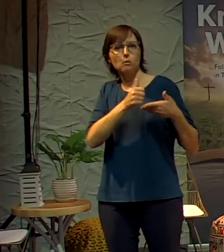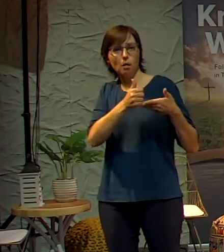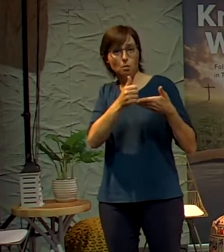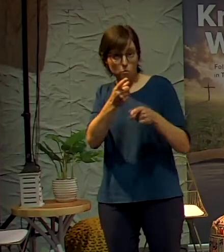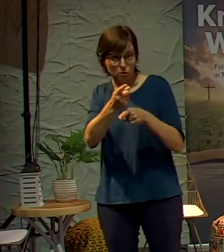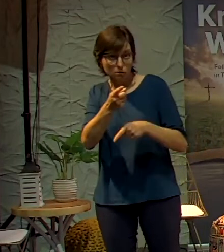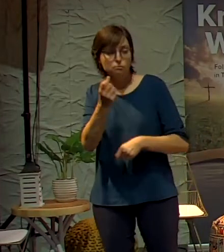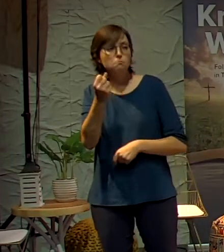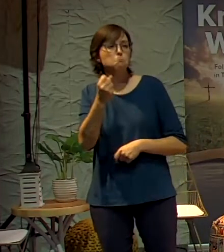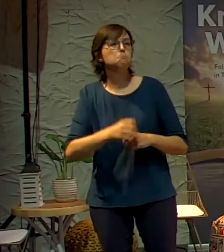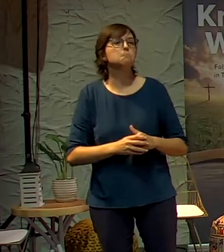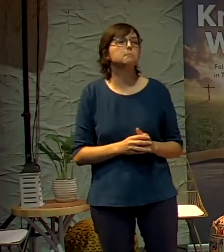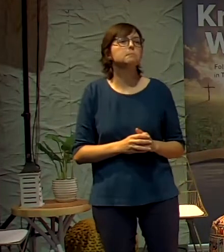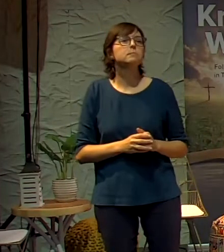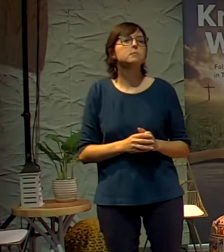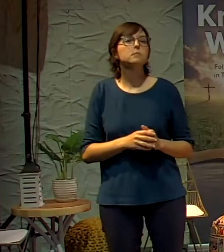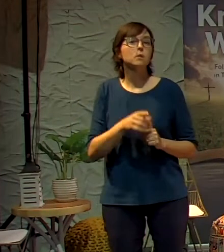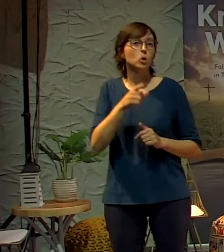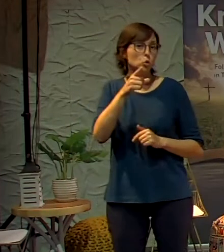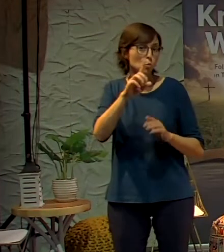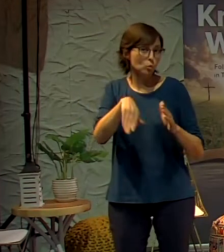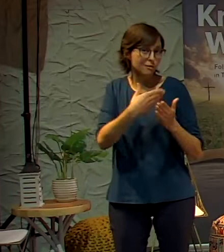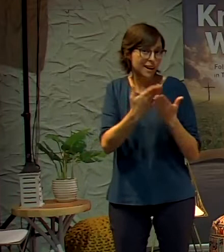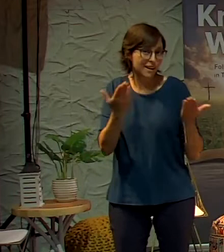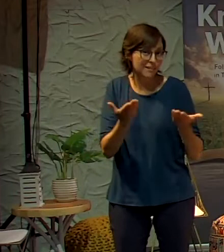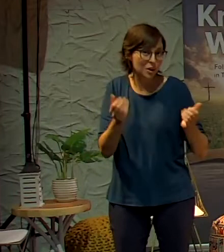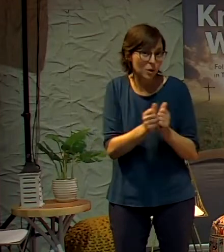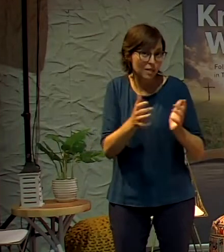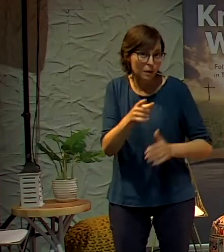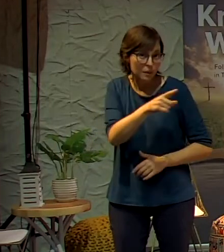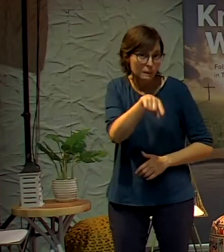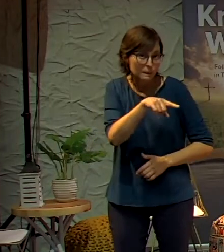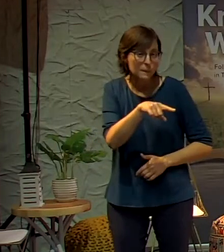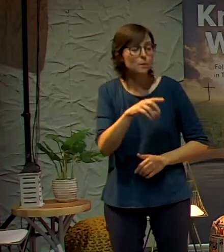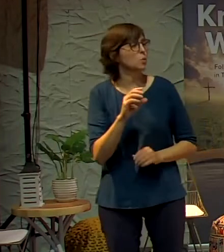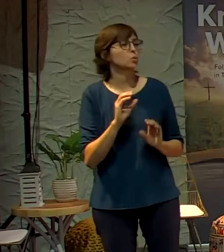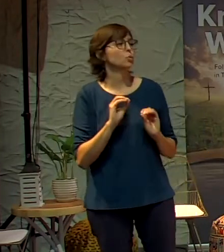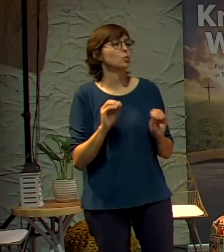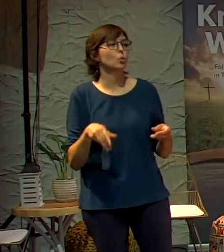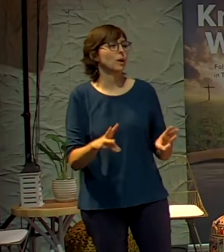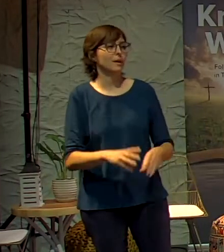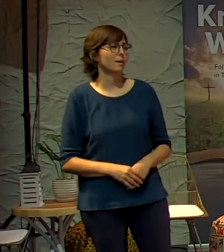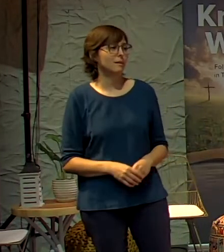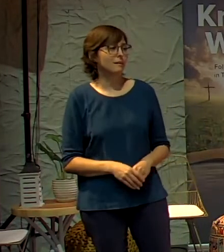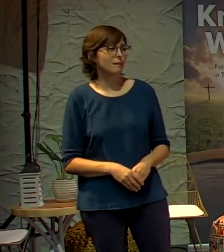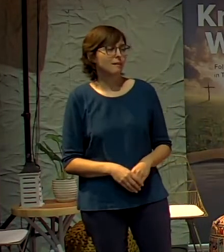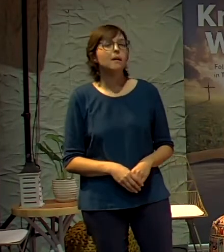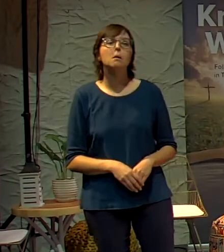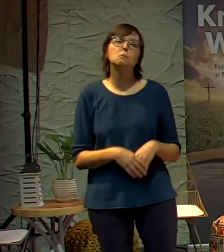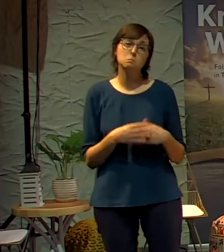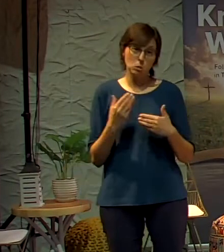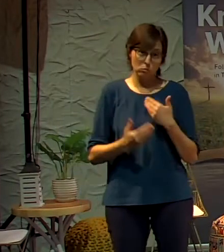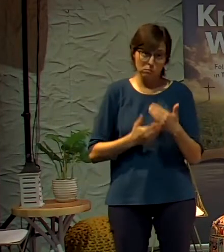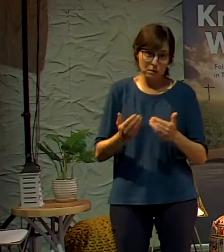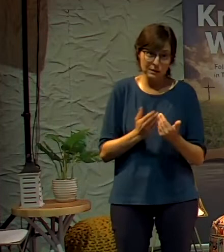Would you have arrived at where you have arrived without them? No way. But then was the process